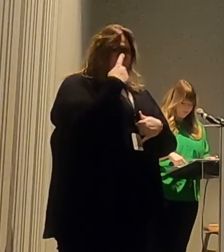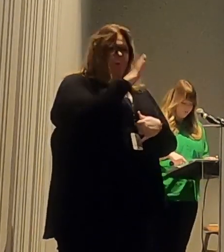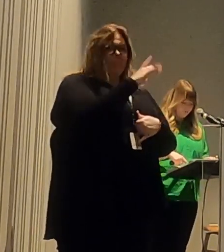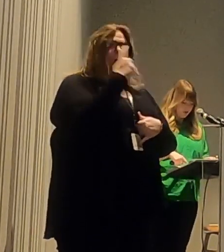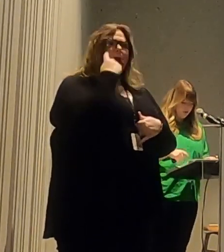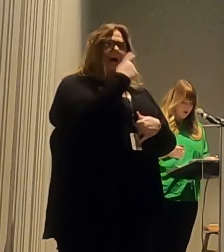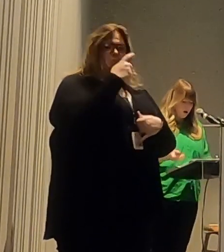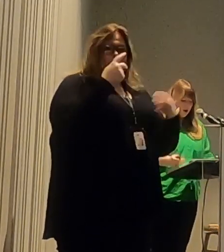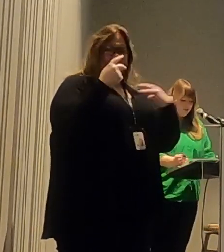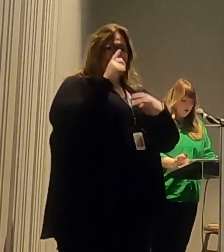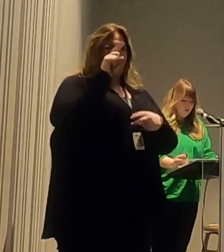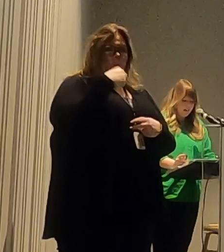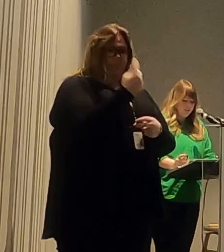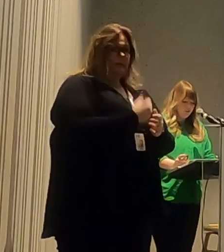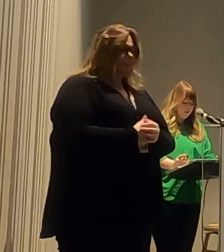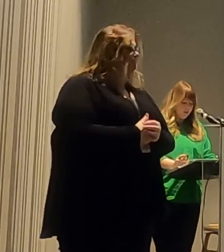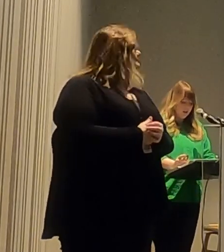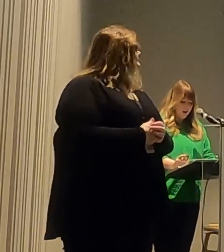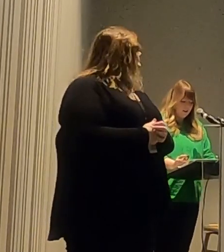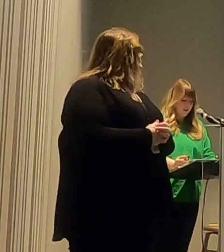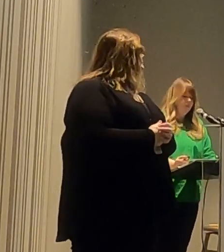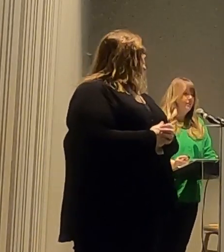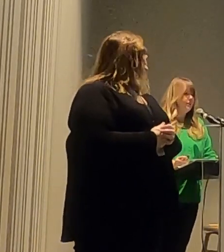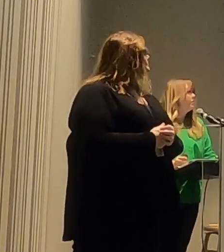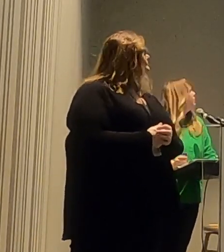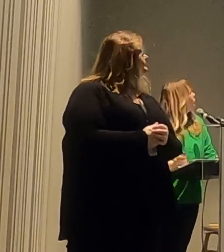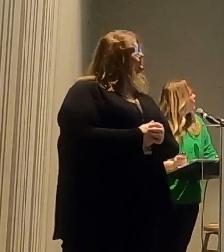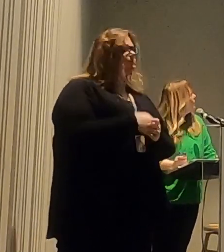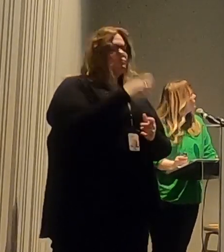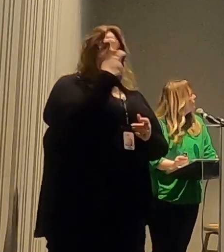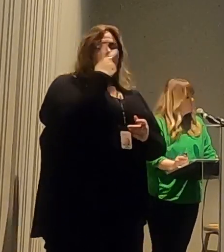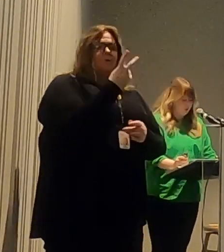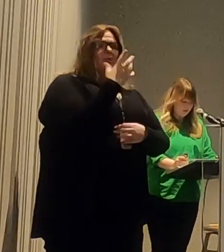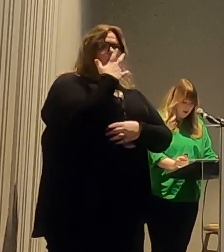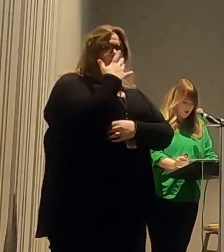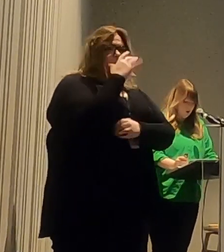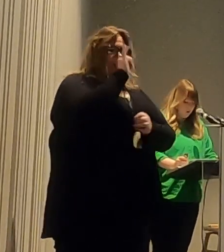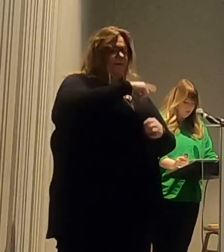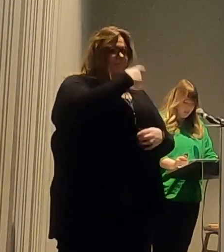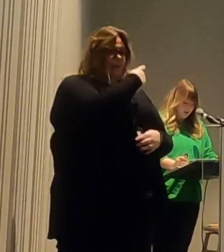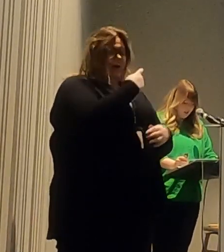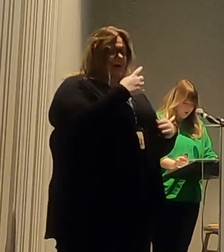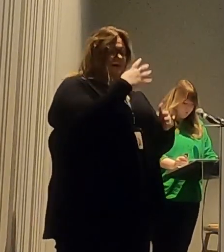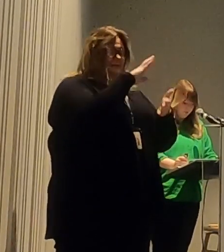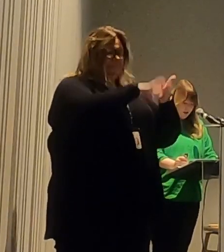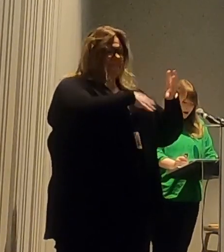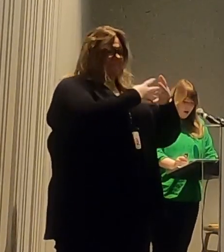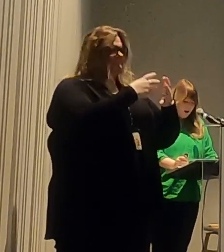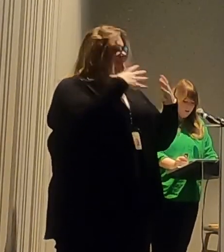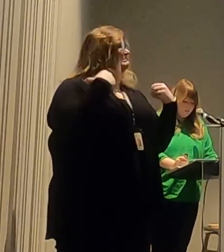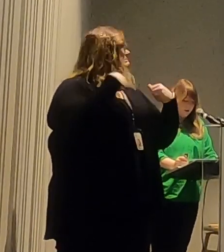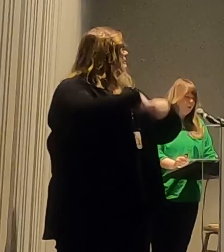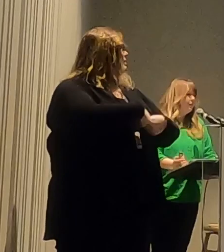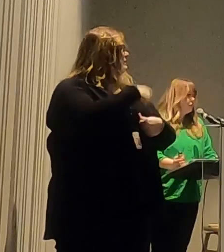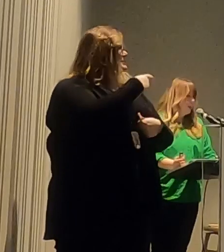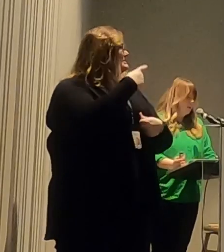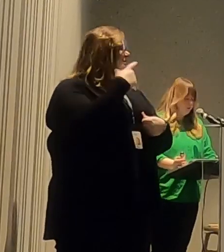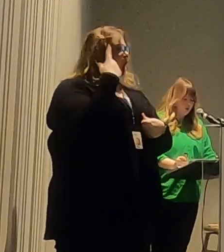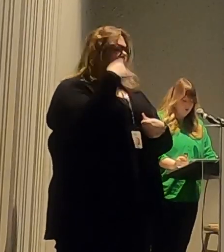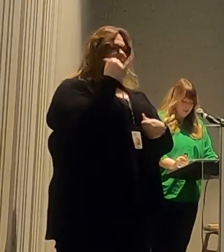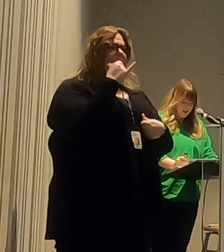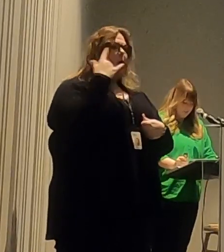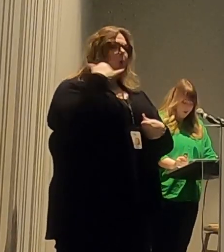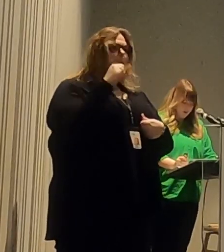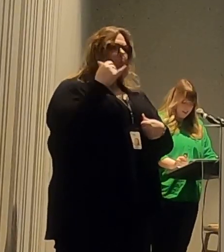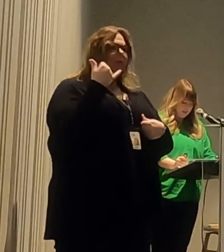only. So in addition to the color of the silk ground, which is now a golden yellow, but could have